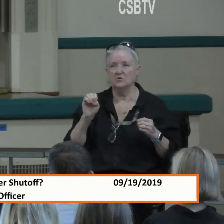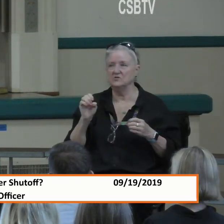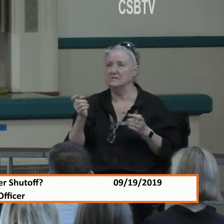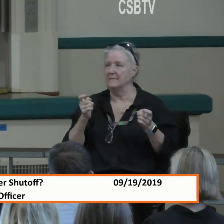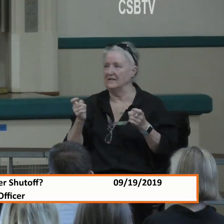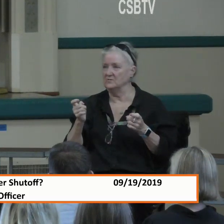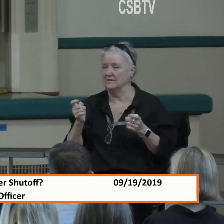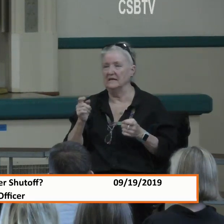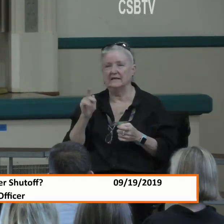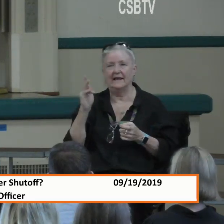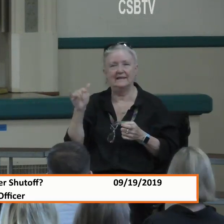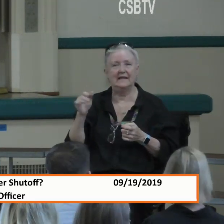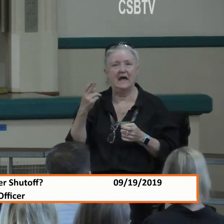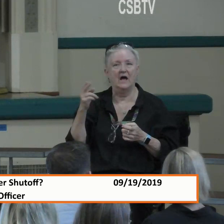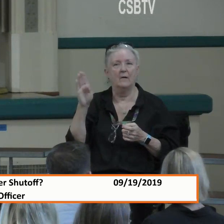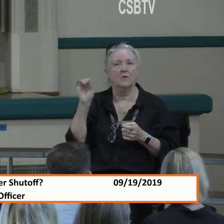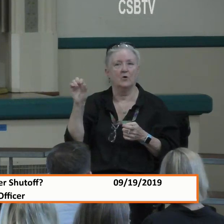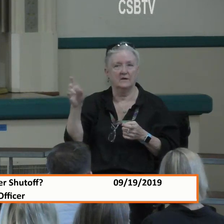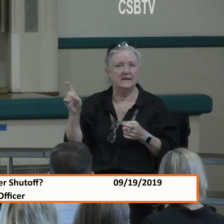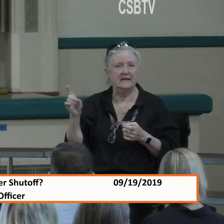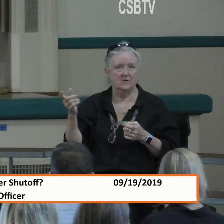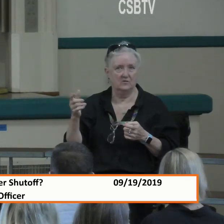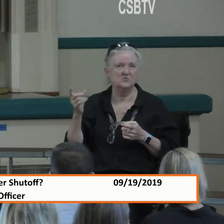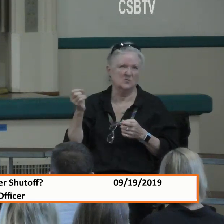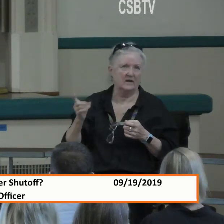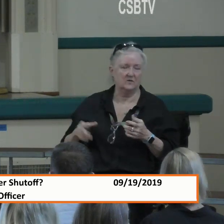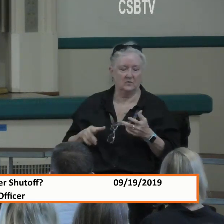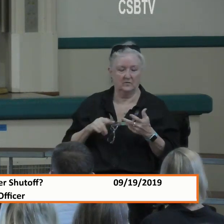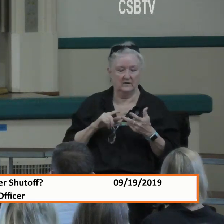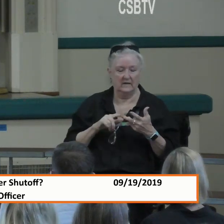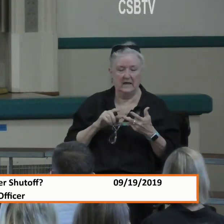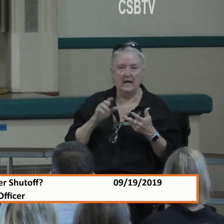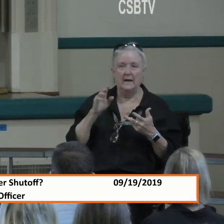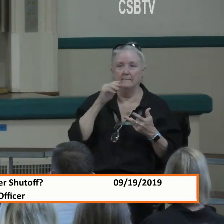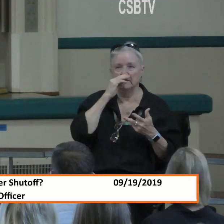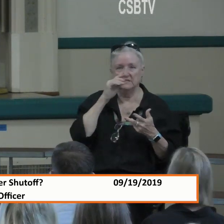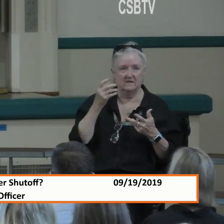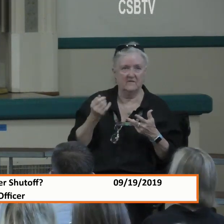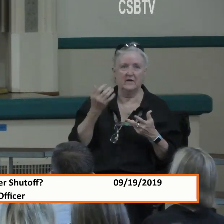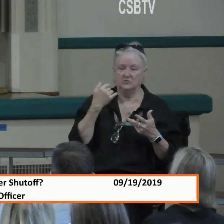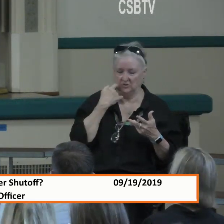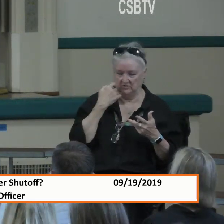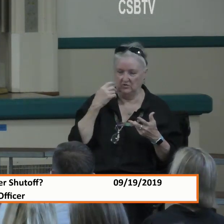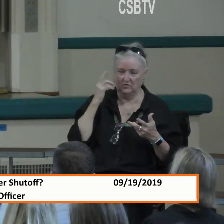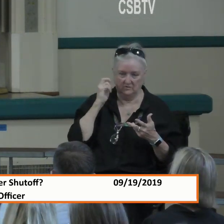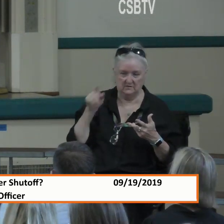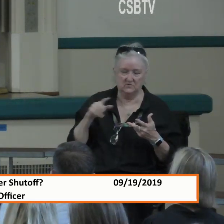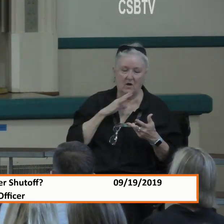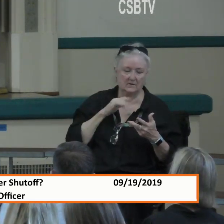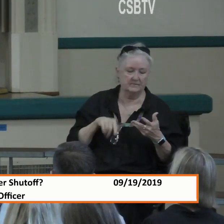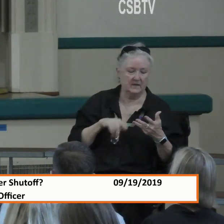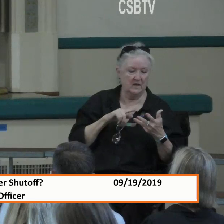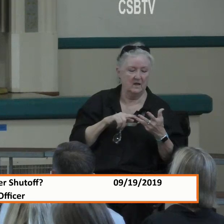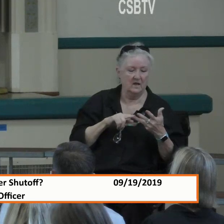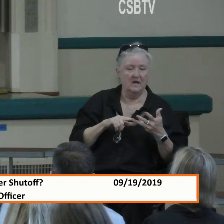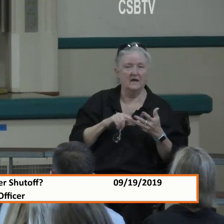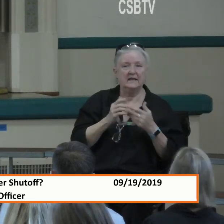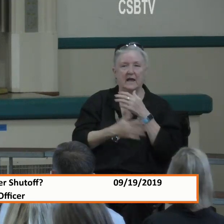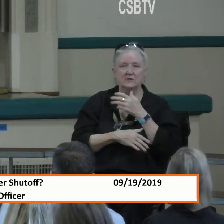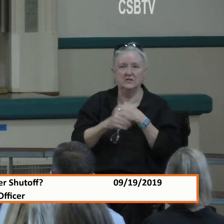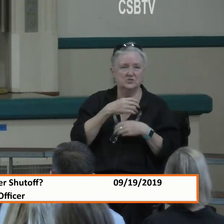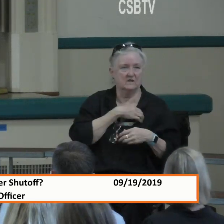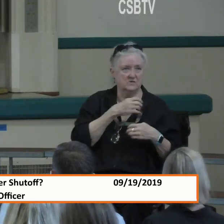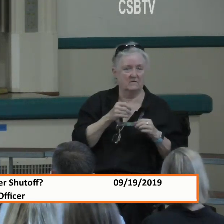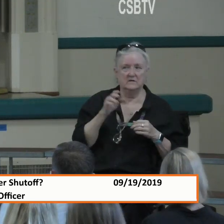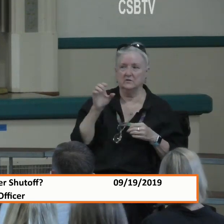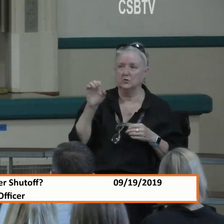Management, Kelly Hubbard is here tonight, our director. Montecito Fire, you just heard Chief Taylor talk. County Sheriff's Office with